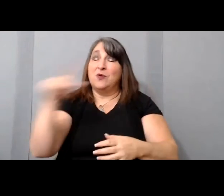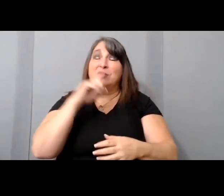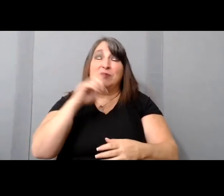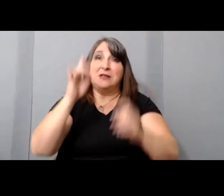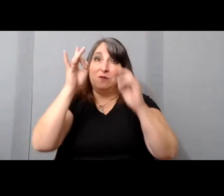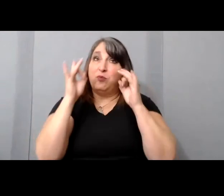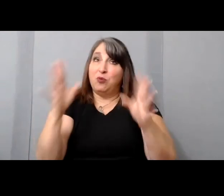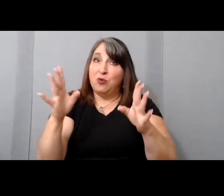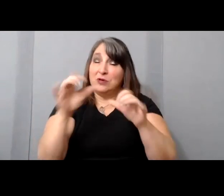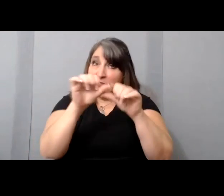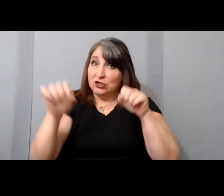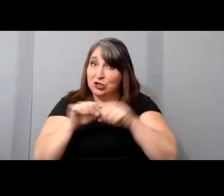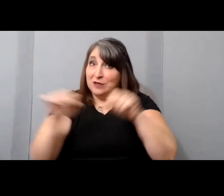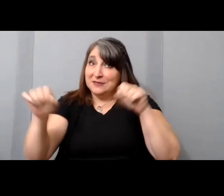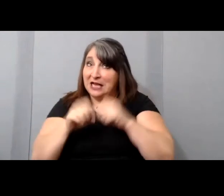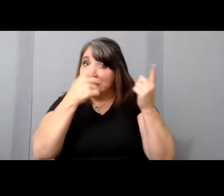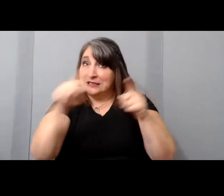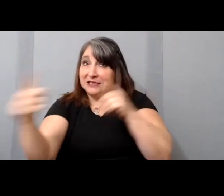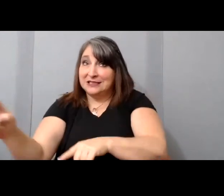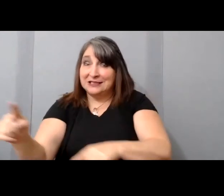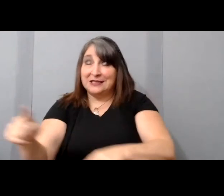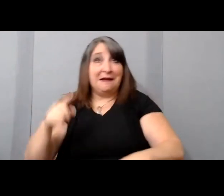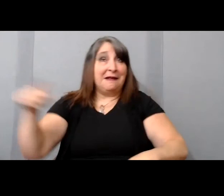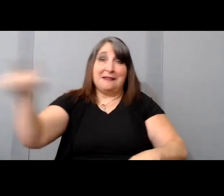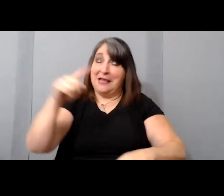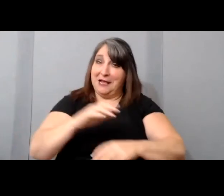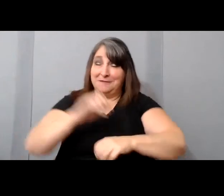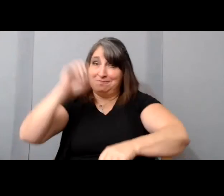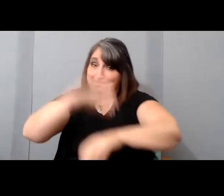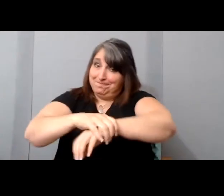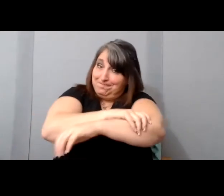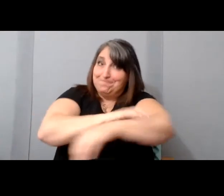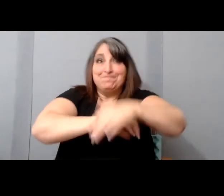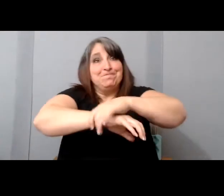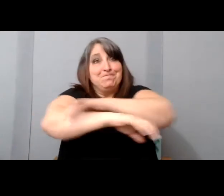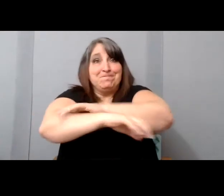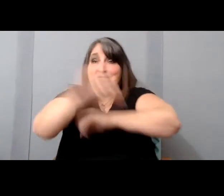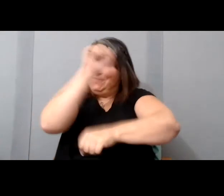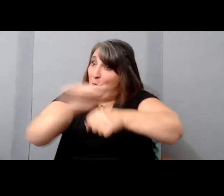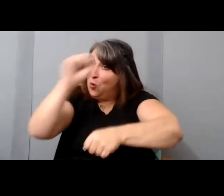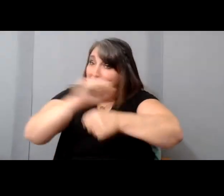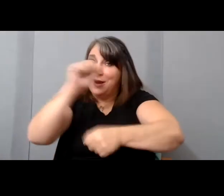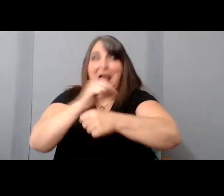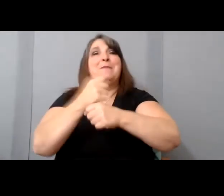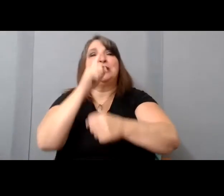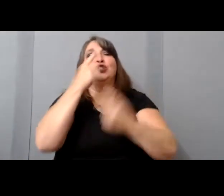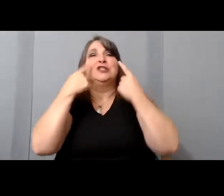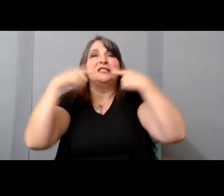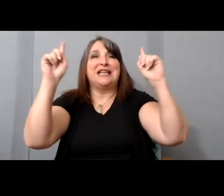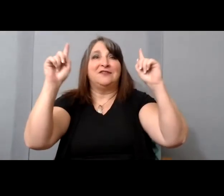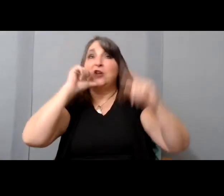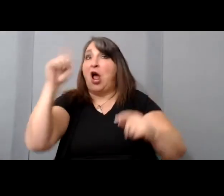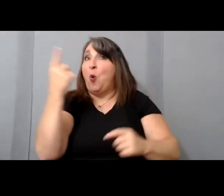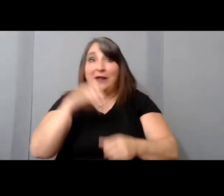circumstances, found a way to put their collective shoulder to the wheel and make sure that we were still successful, not only here in